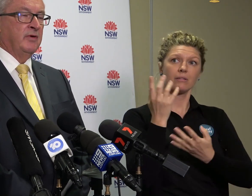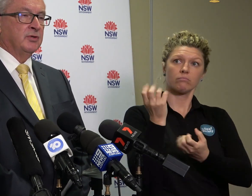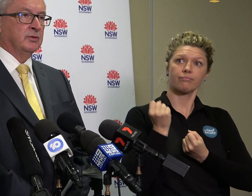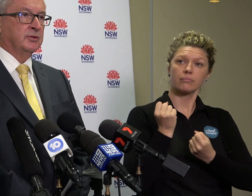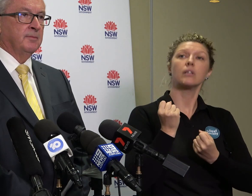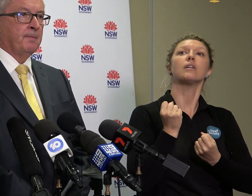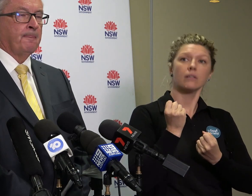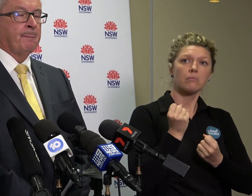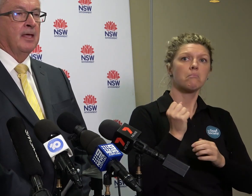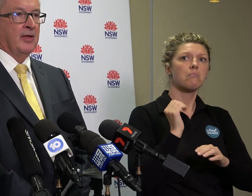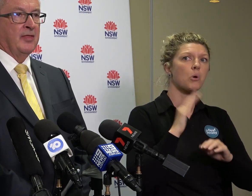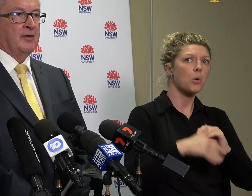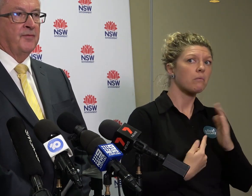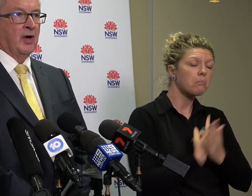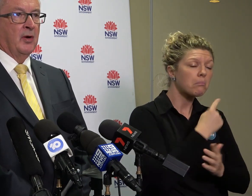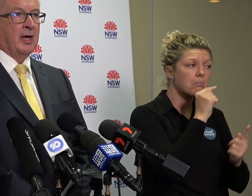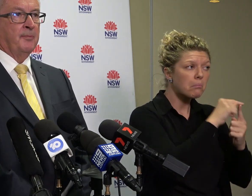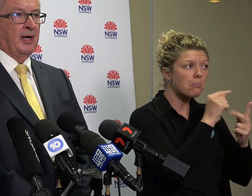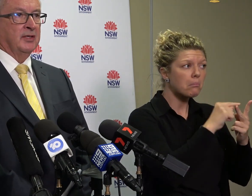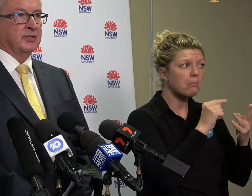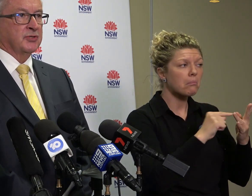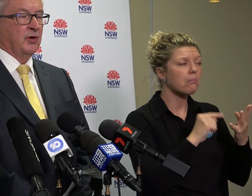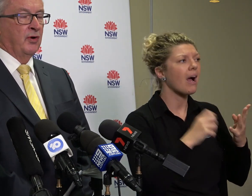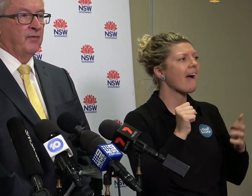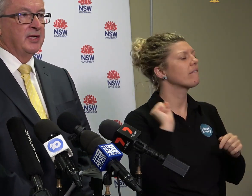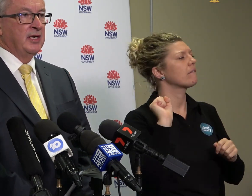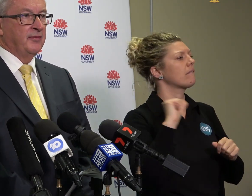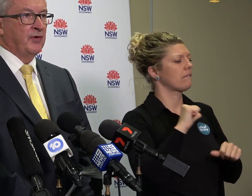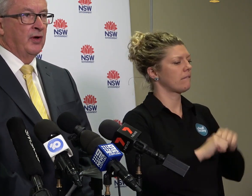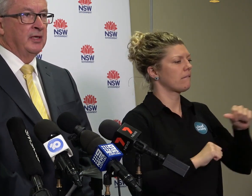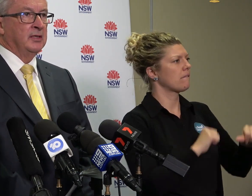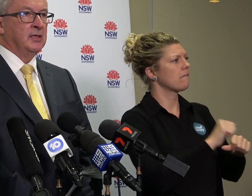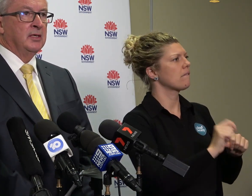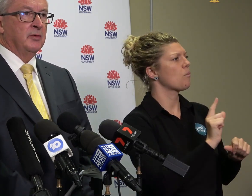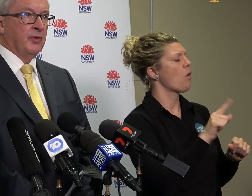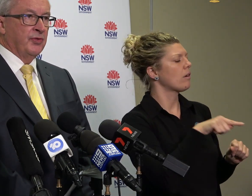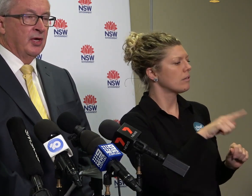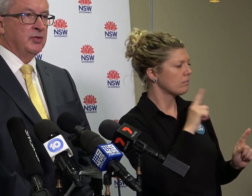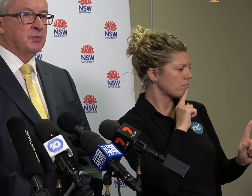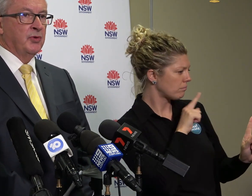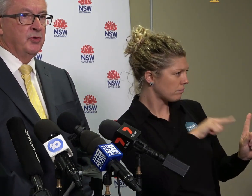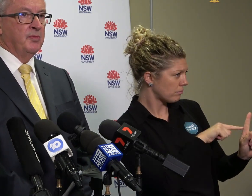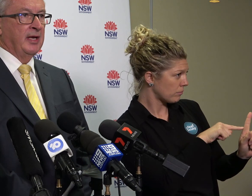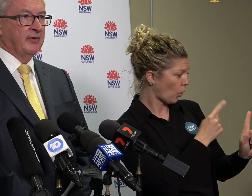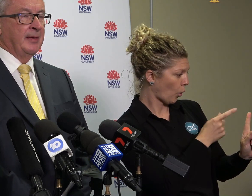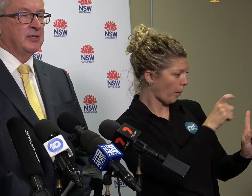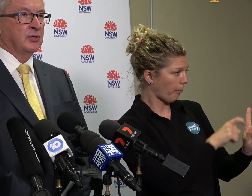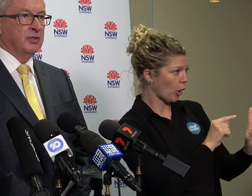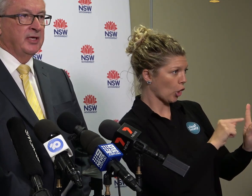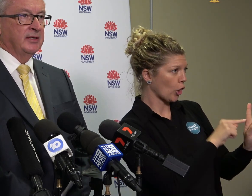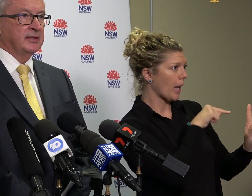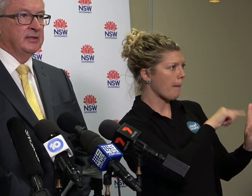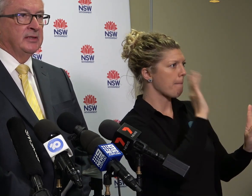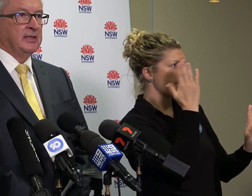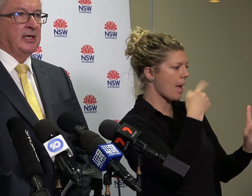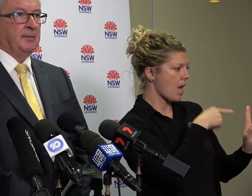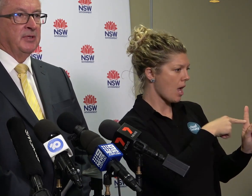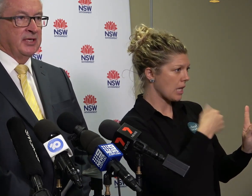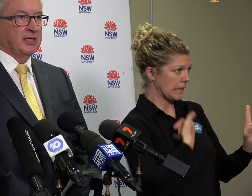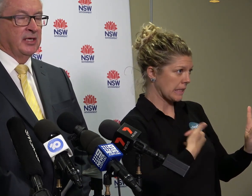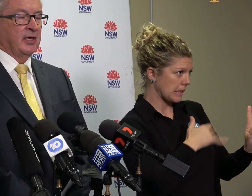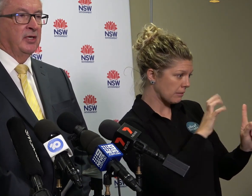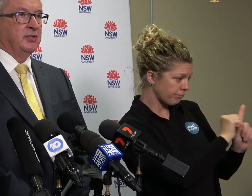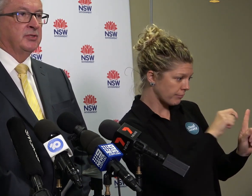particular individuals, they then follow a practice of identifying those with whom they have come into contact,